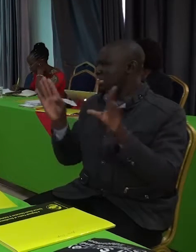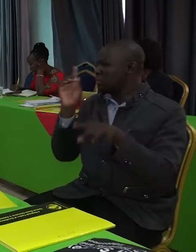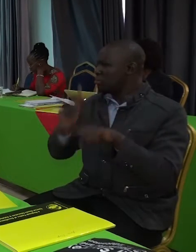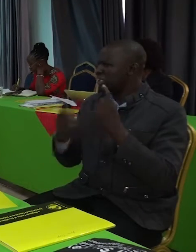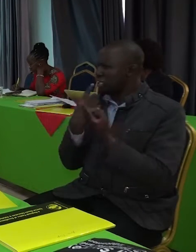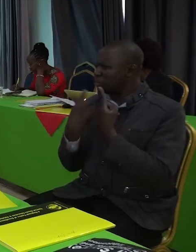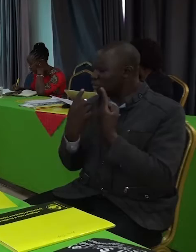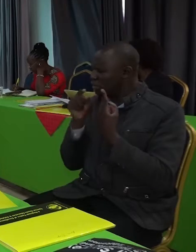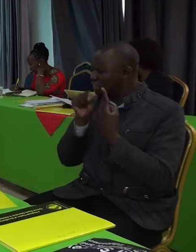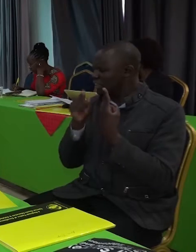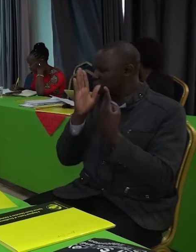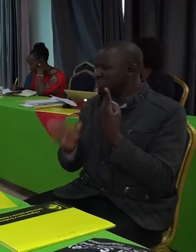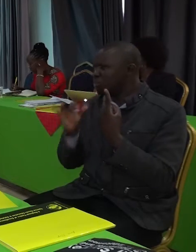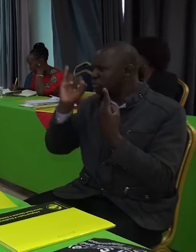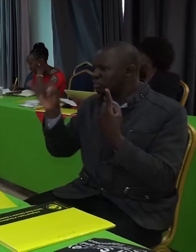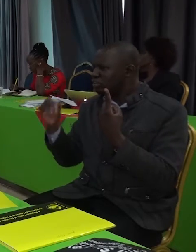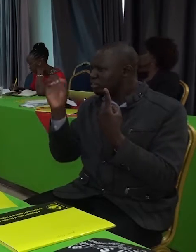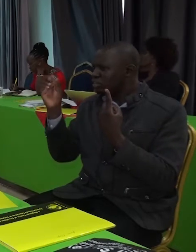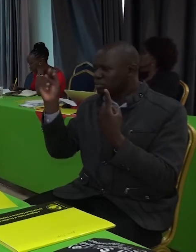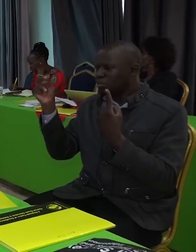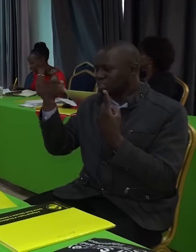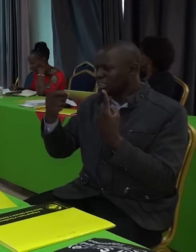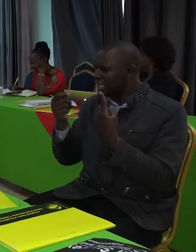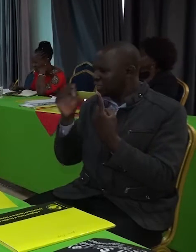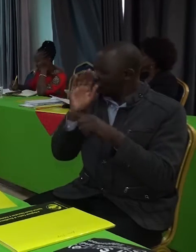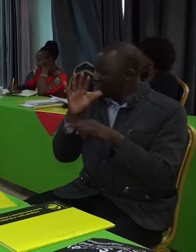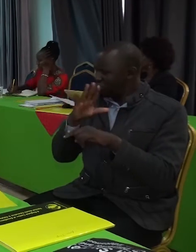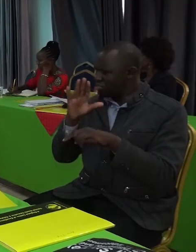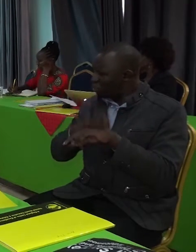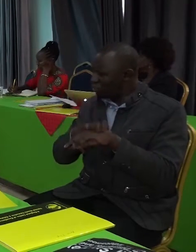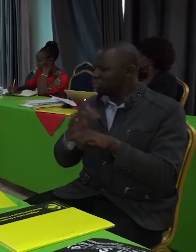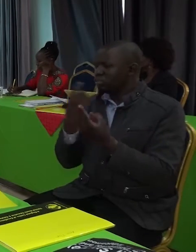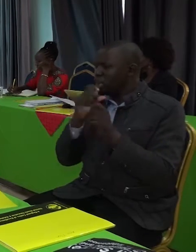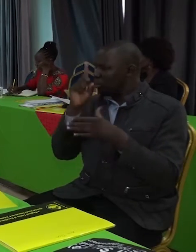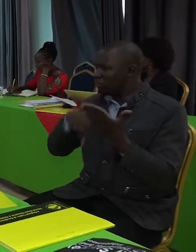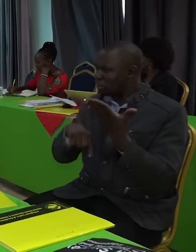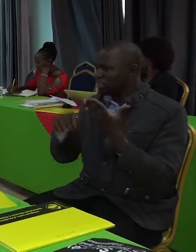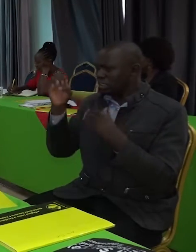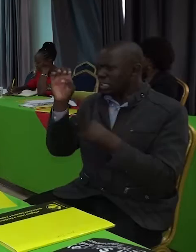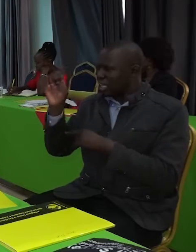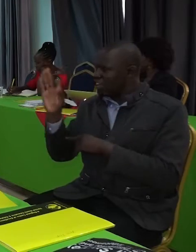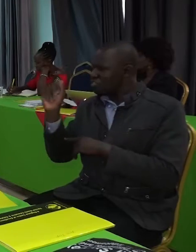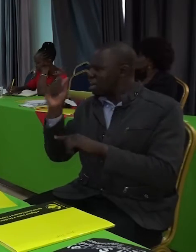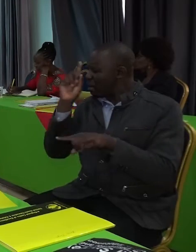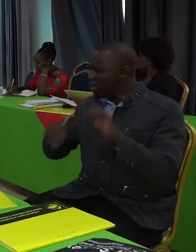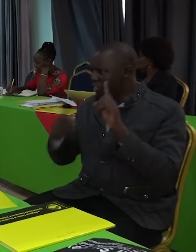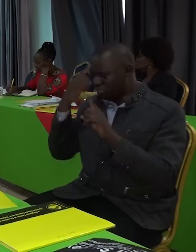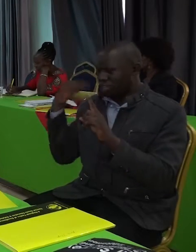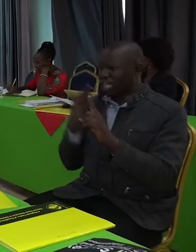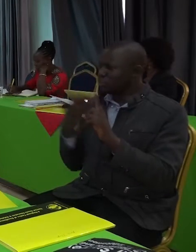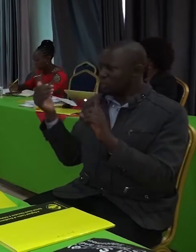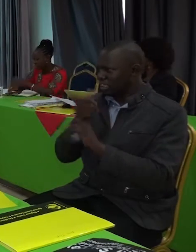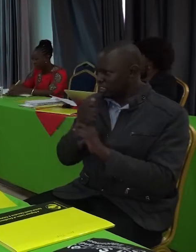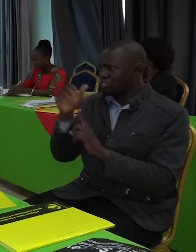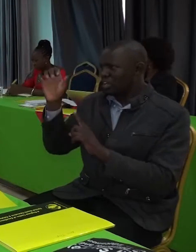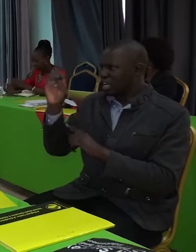fine, talk of education for all. But who is this education for all? In order for us to achieve EFA, let us move